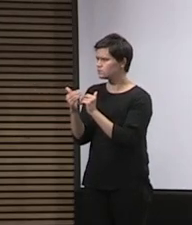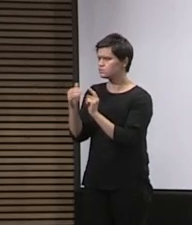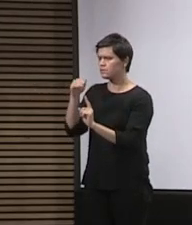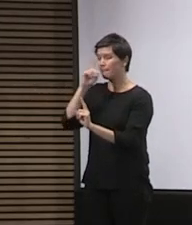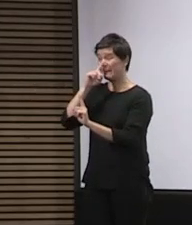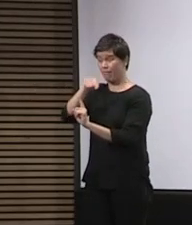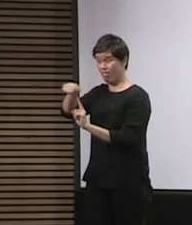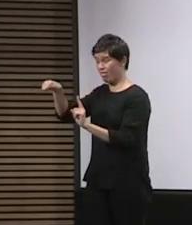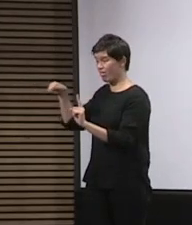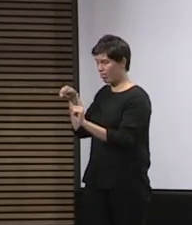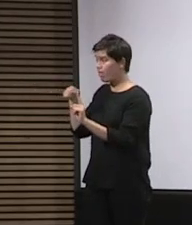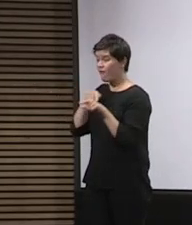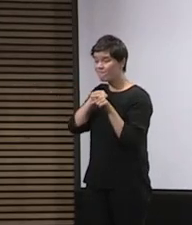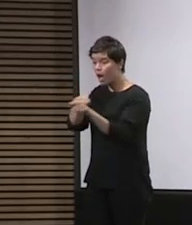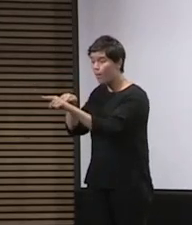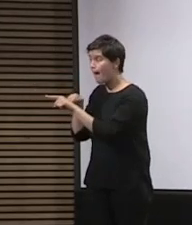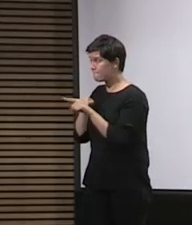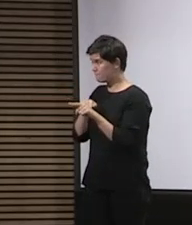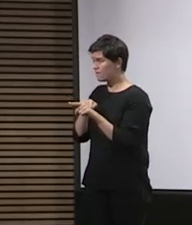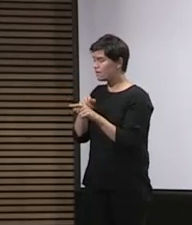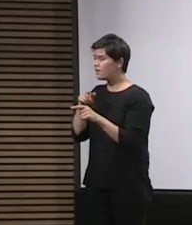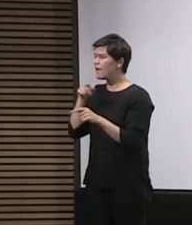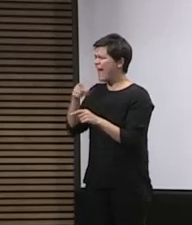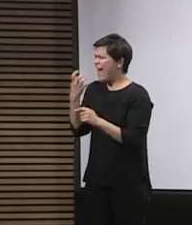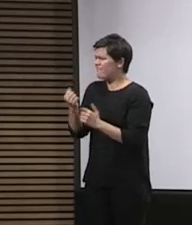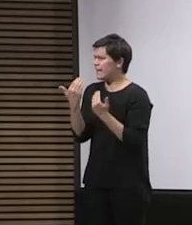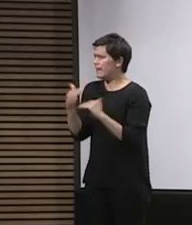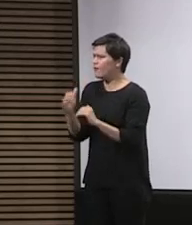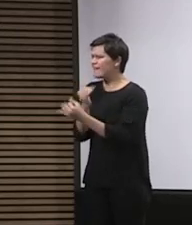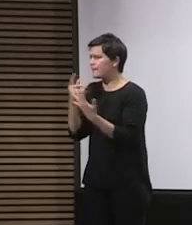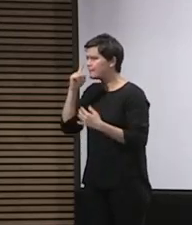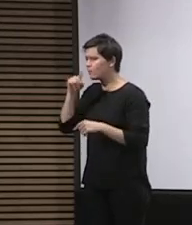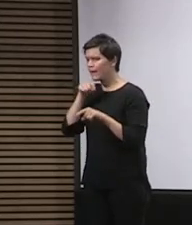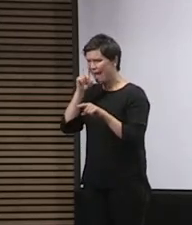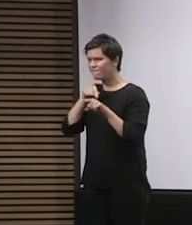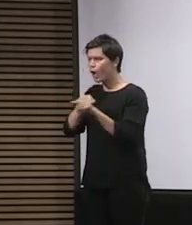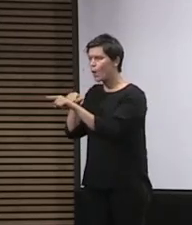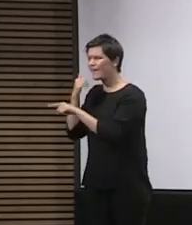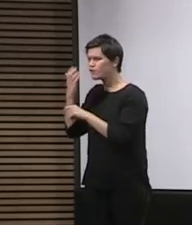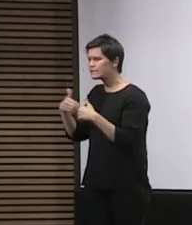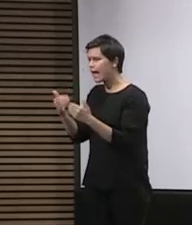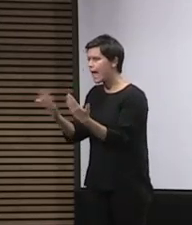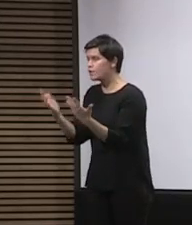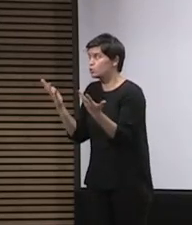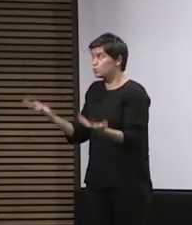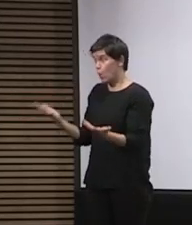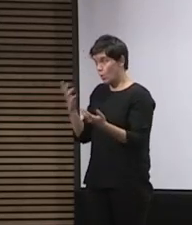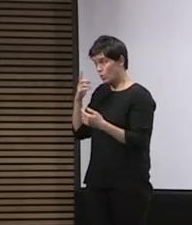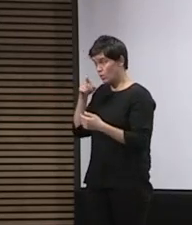capacity for contact tracing been scaled up, and can it be done remotely yet? Yes, we have a centralised